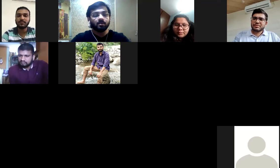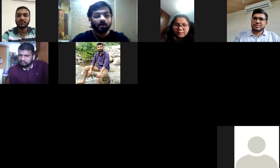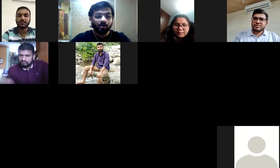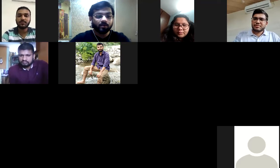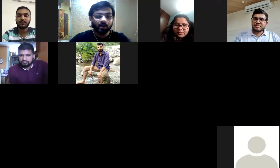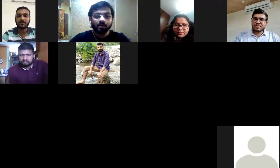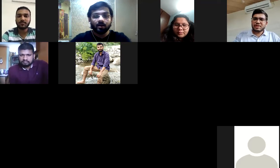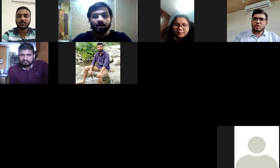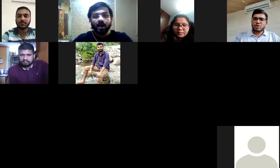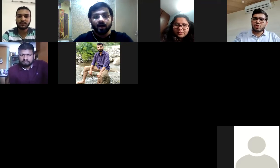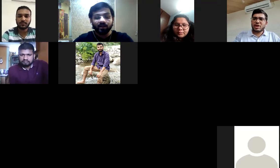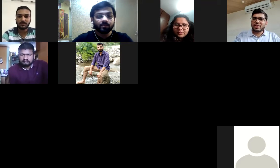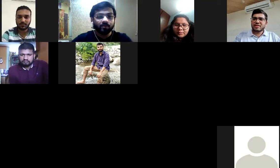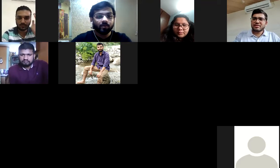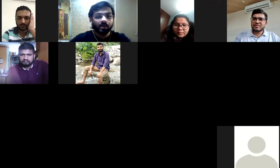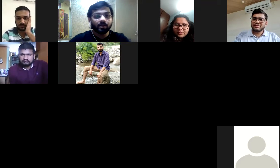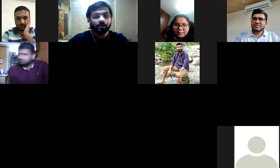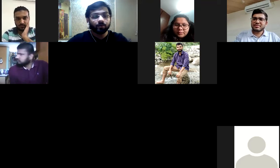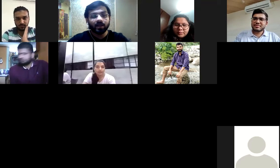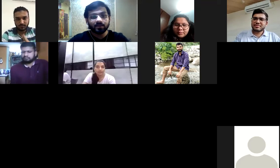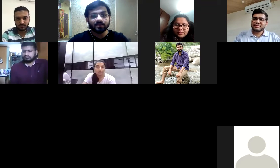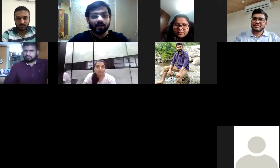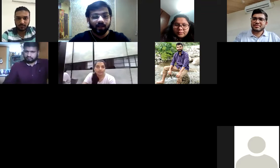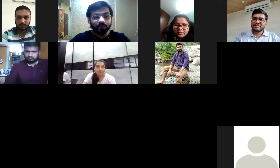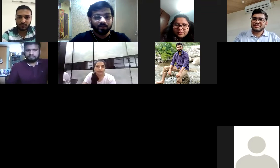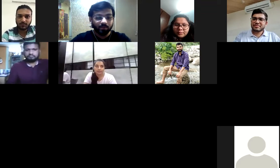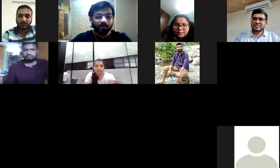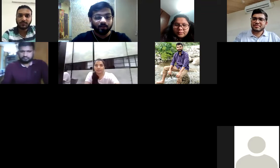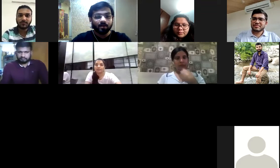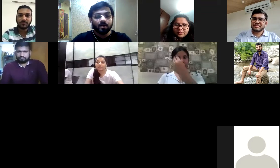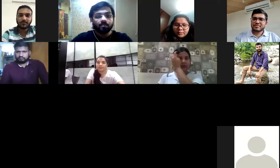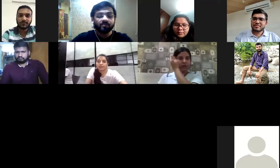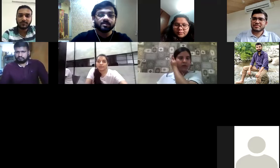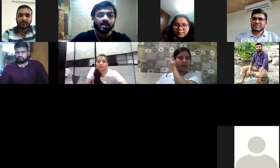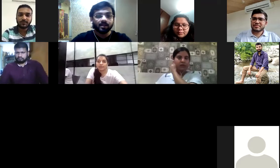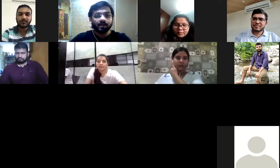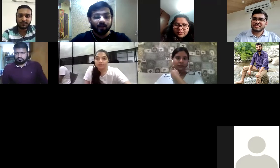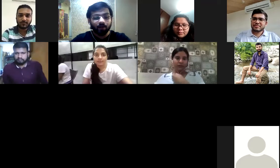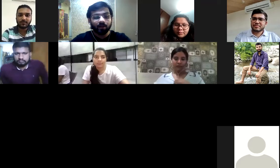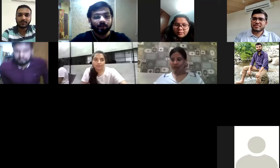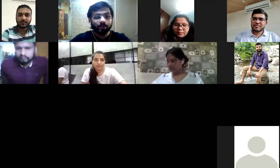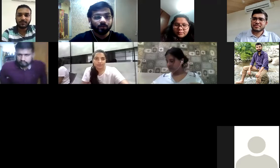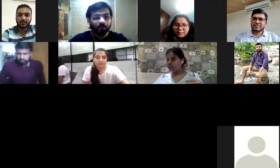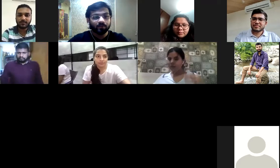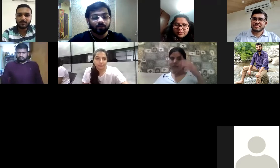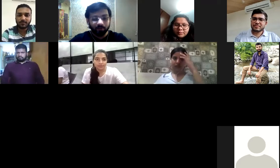Hello everyone. I welcome everybody to today's sign language seminar. Before starting, I would like to give some